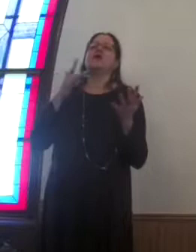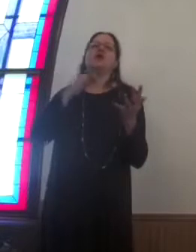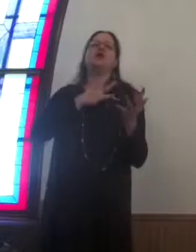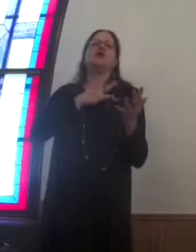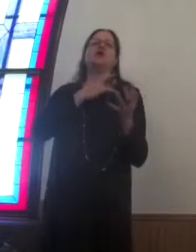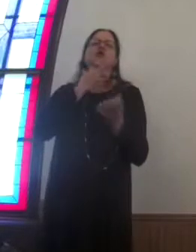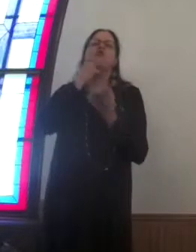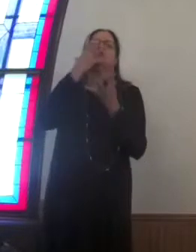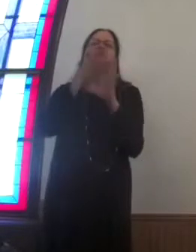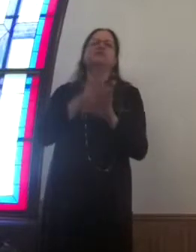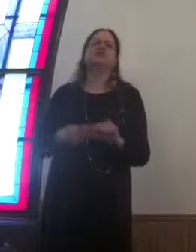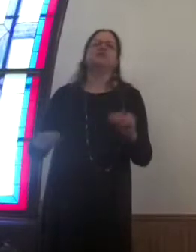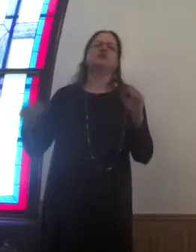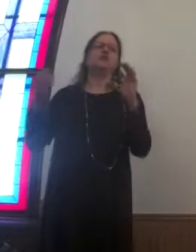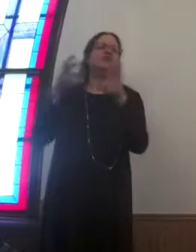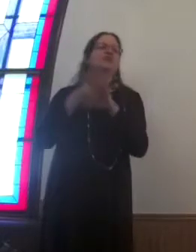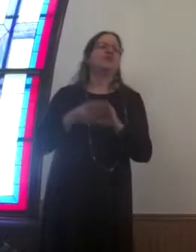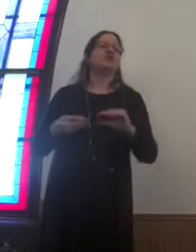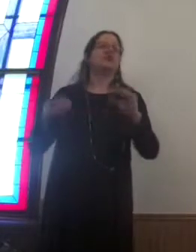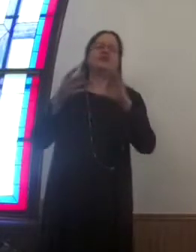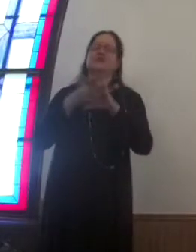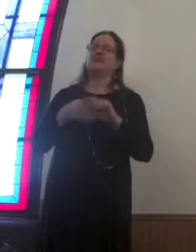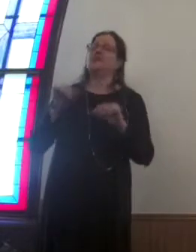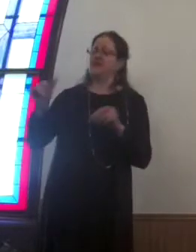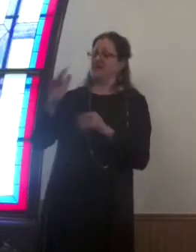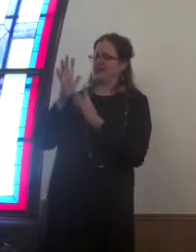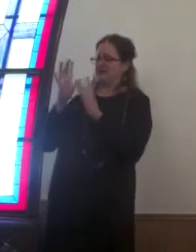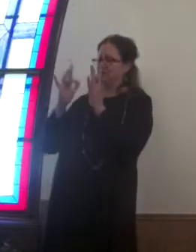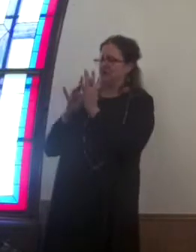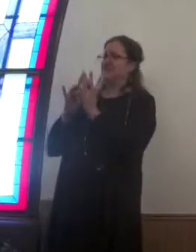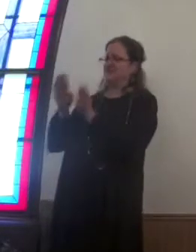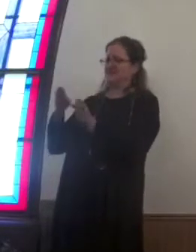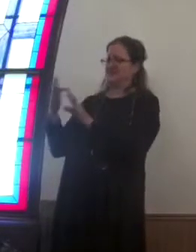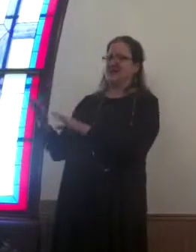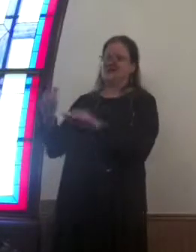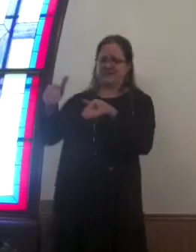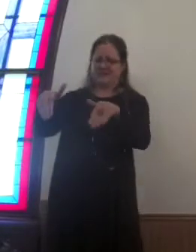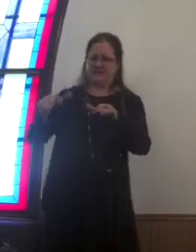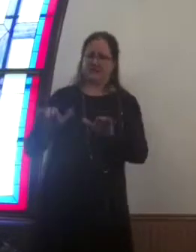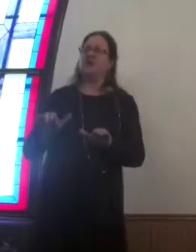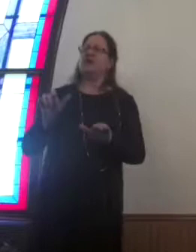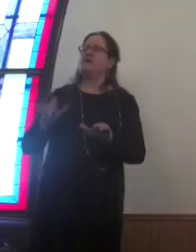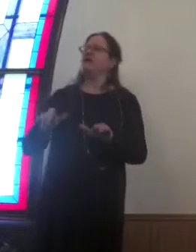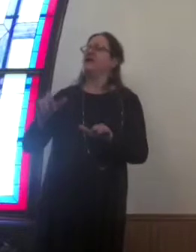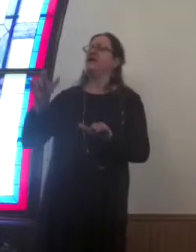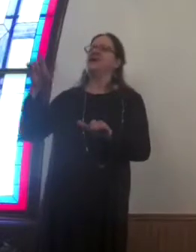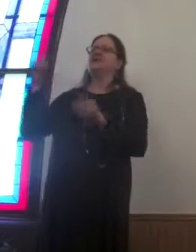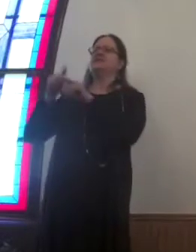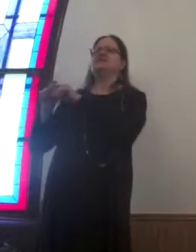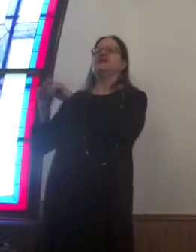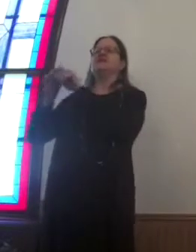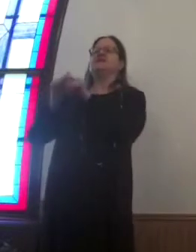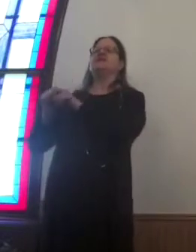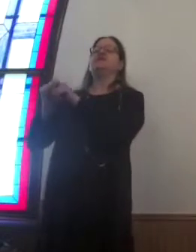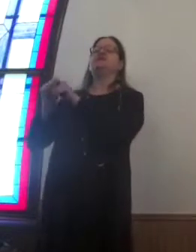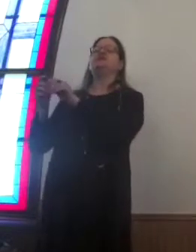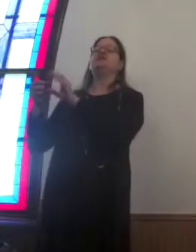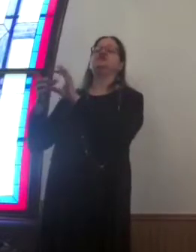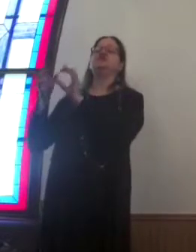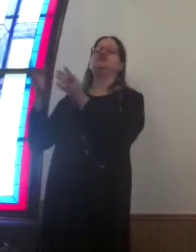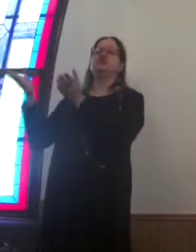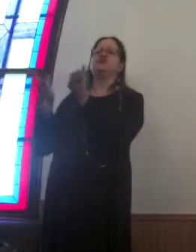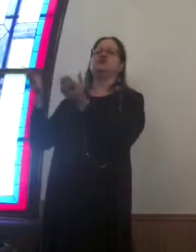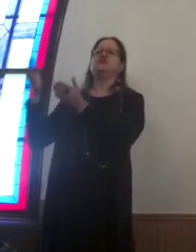heart-warming story of Jesus' death at the tomb through the Tenebrae service out at Calvary Memorial United Church of